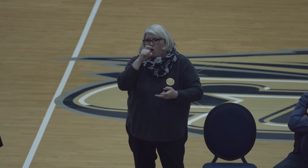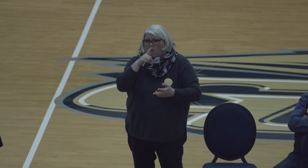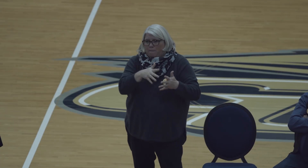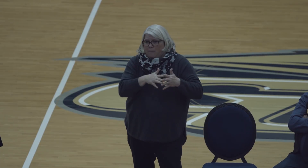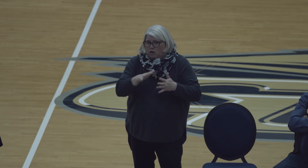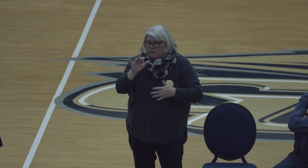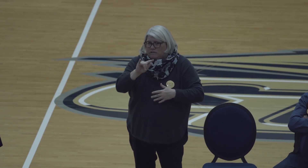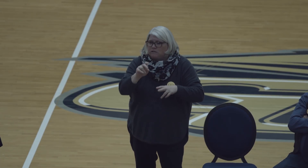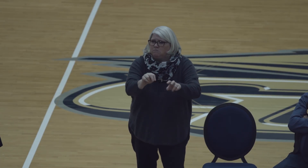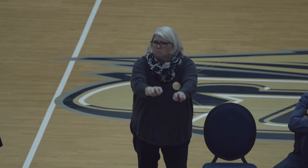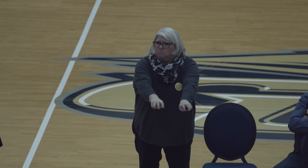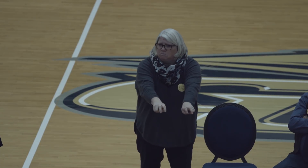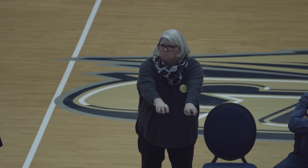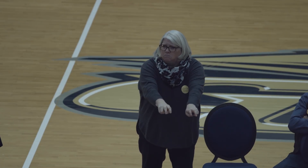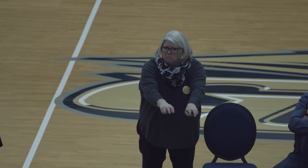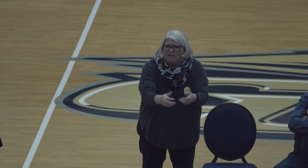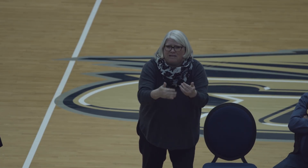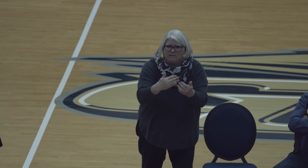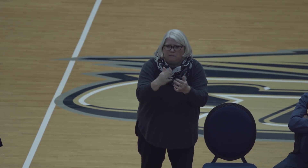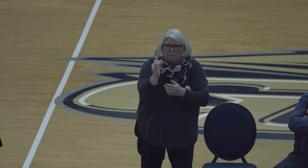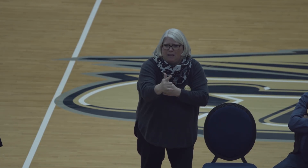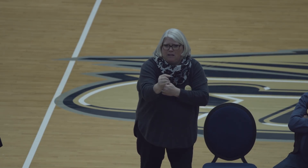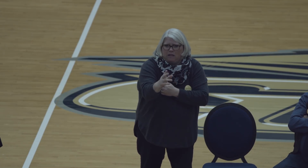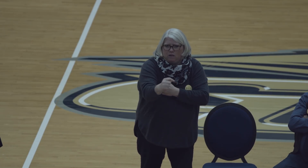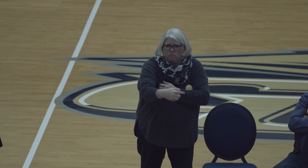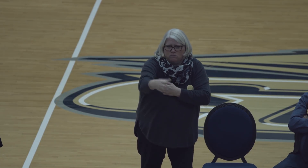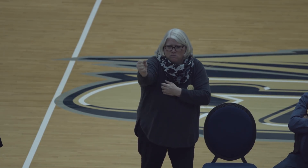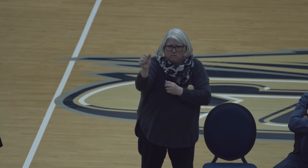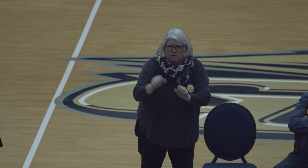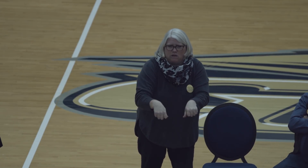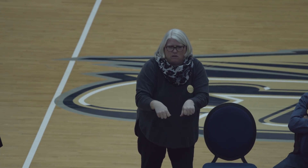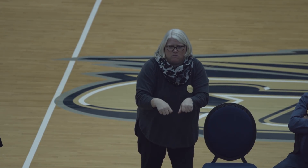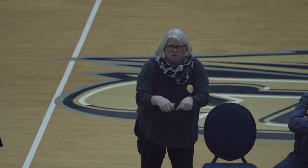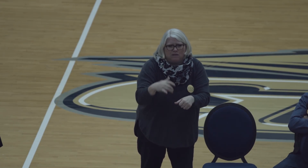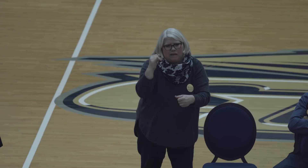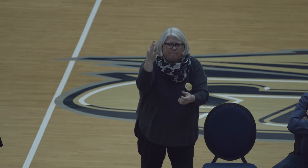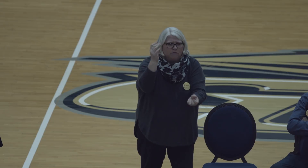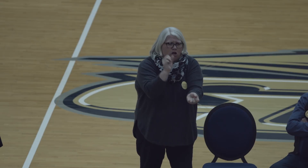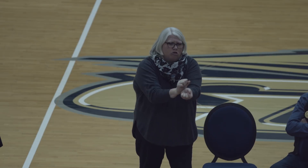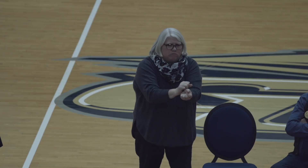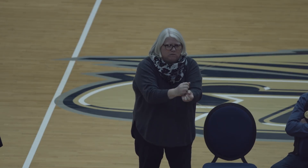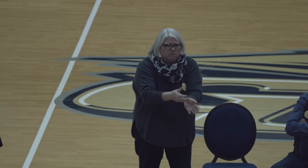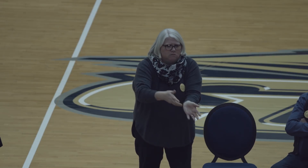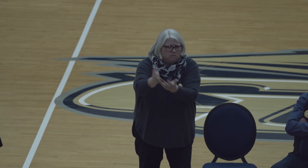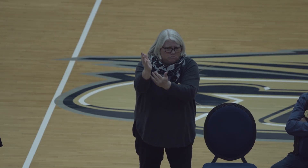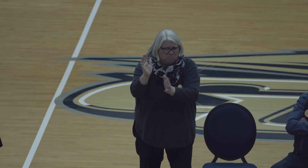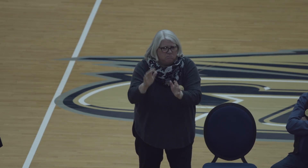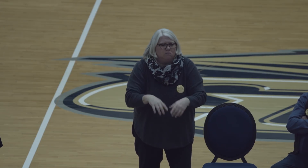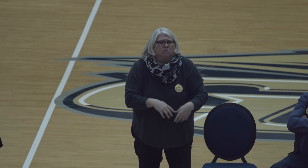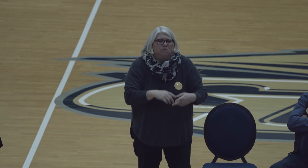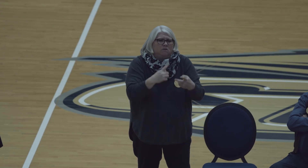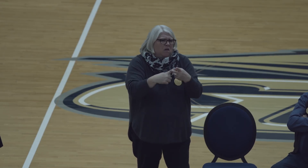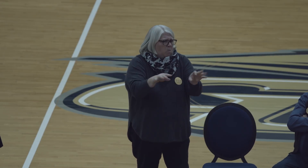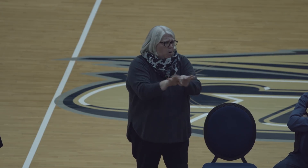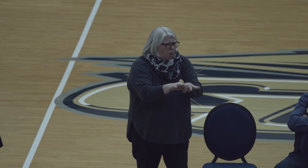Or if you had no record, you could go to the back. Those at the front could more easily afford to be